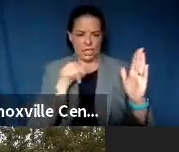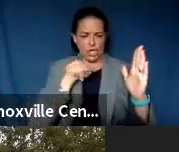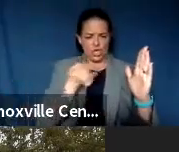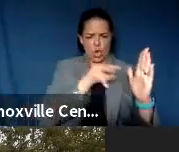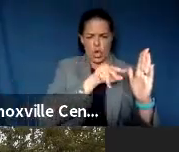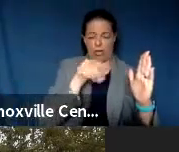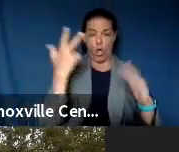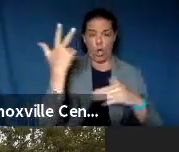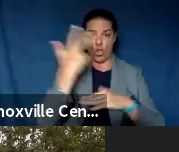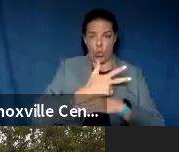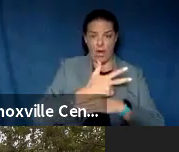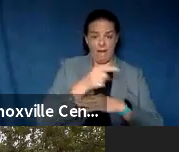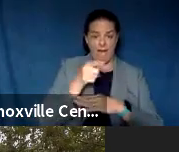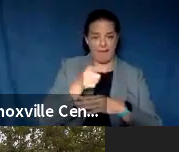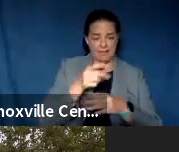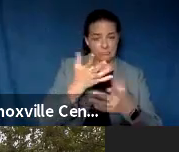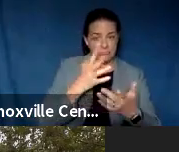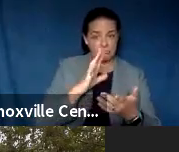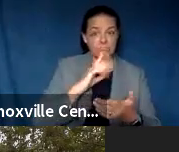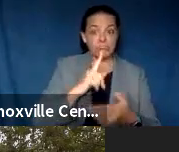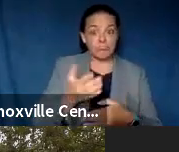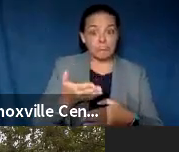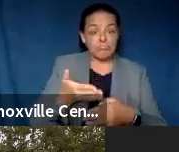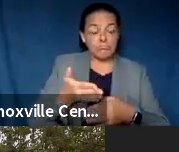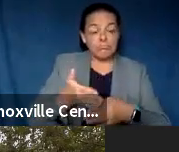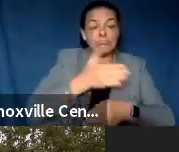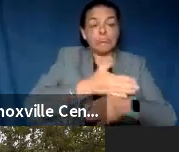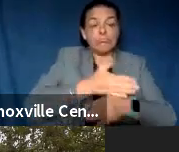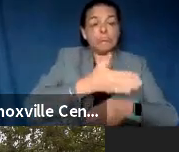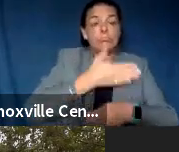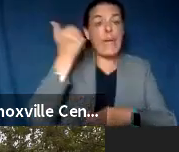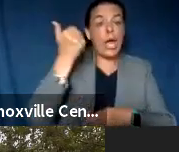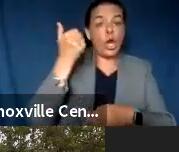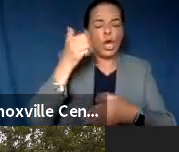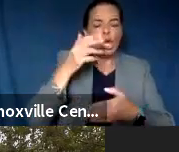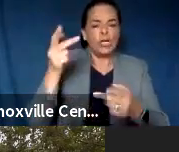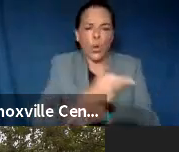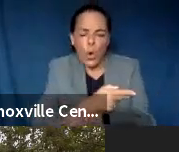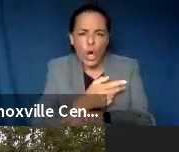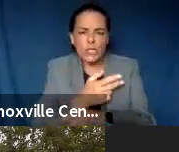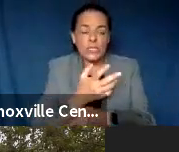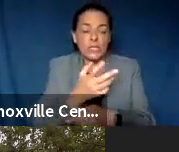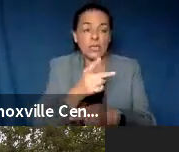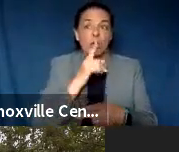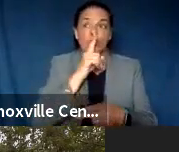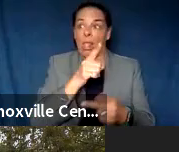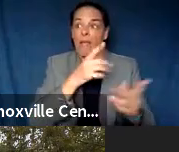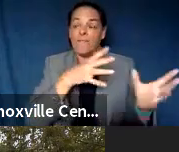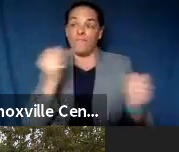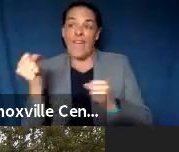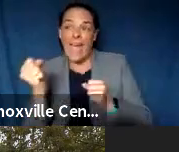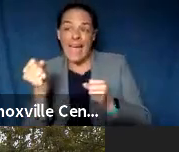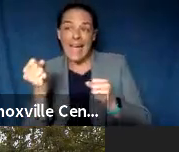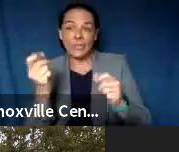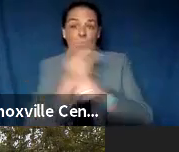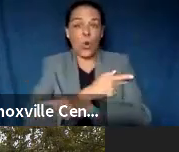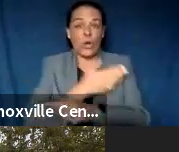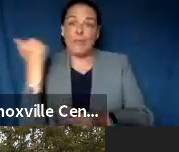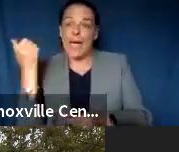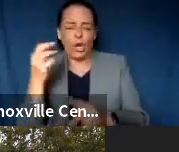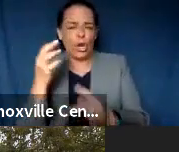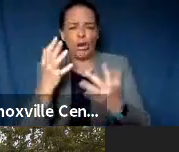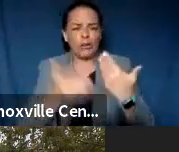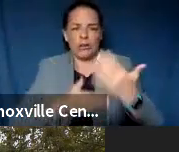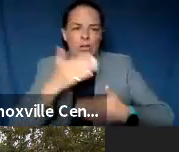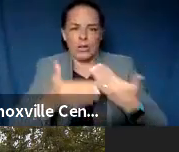better, staying the same, or getting worse? And if so, how much better or worse, and at what rate? We will now pull up the